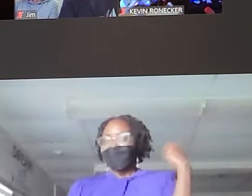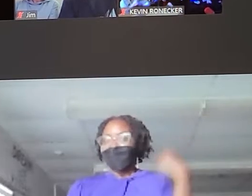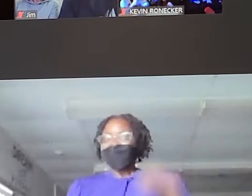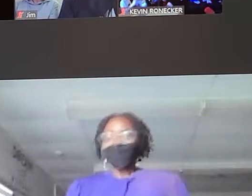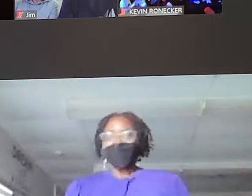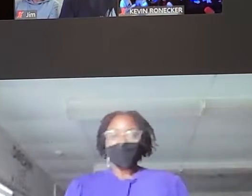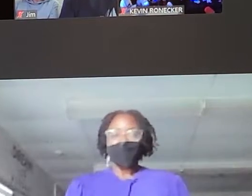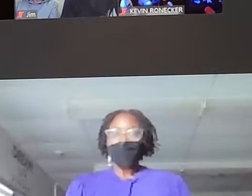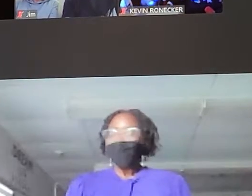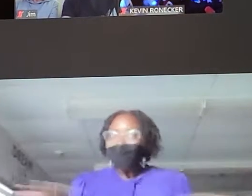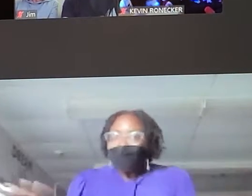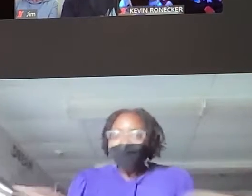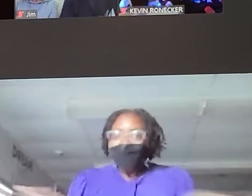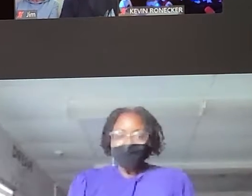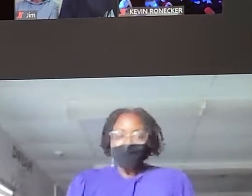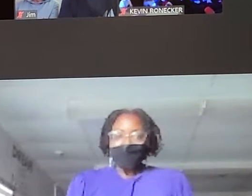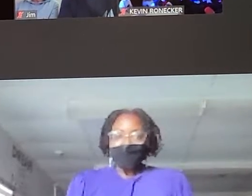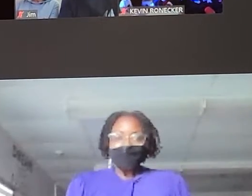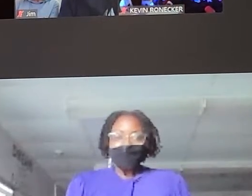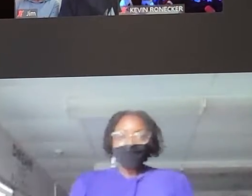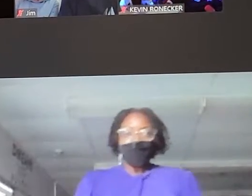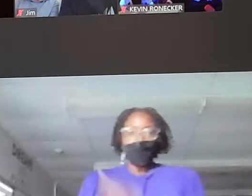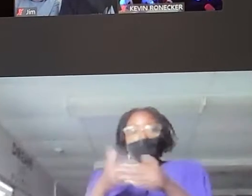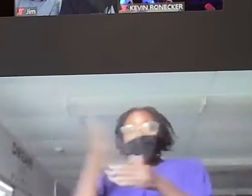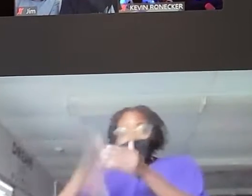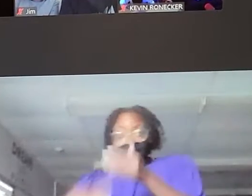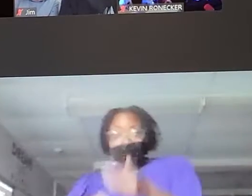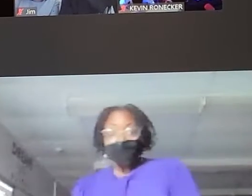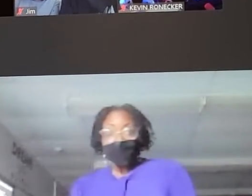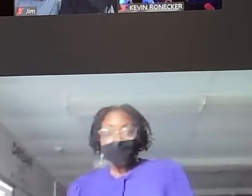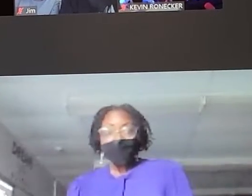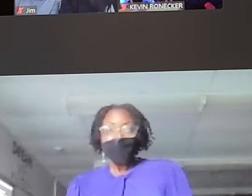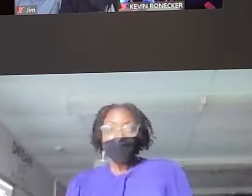Yeah. Well, what? Yeah, at the end.